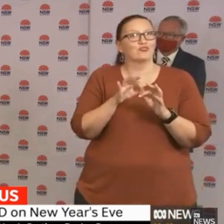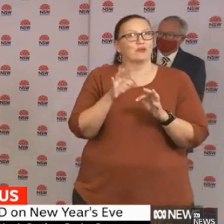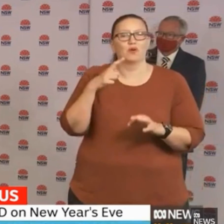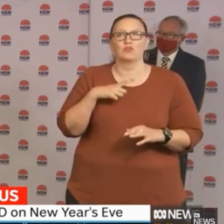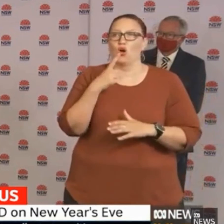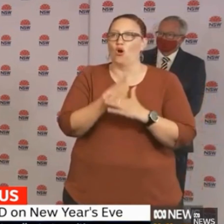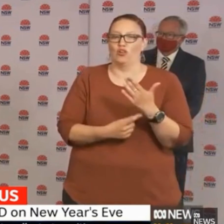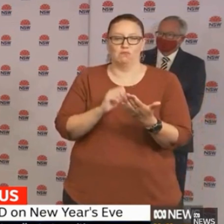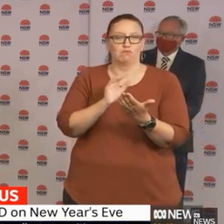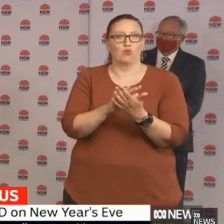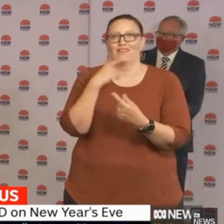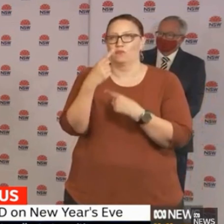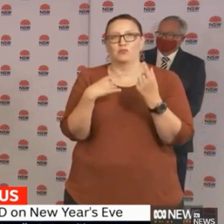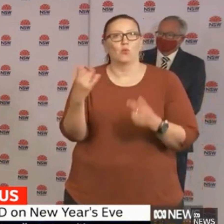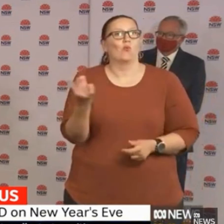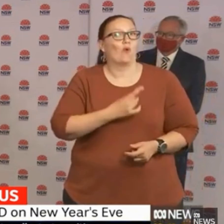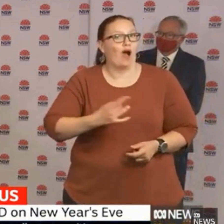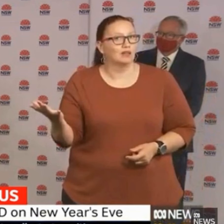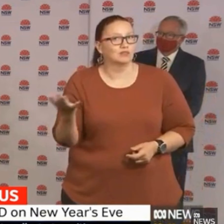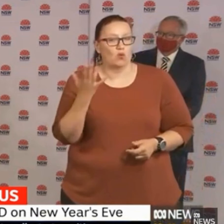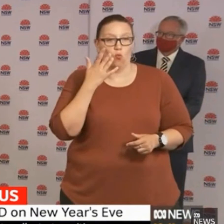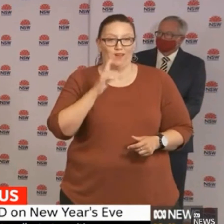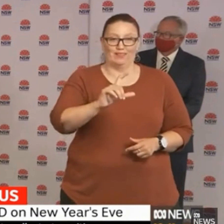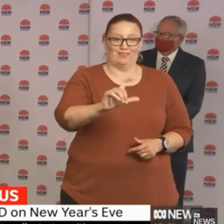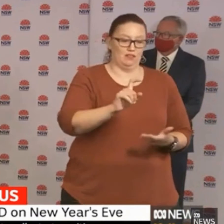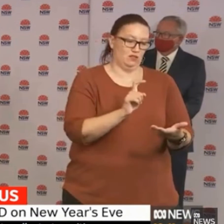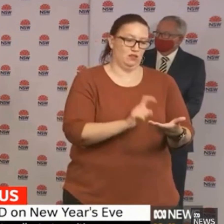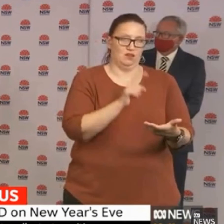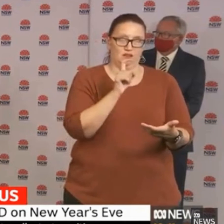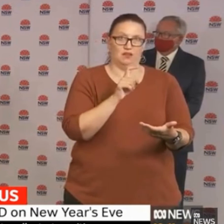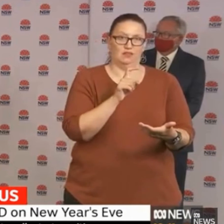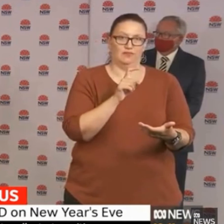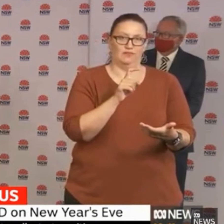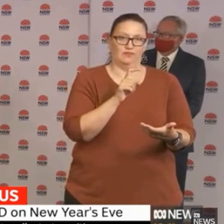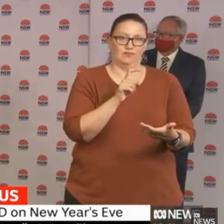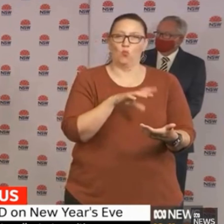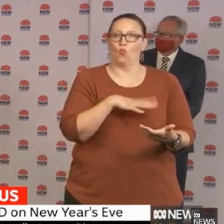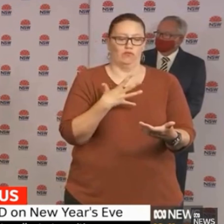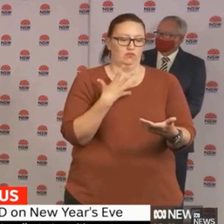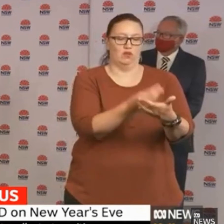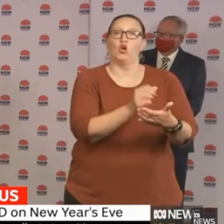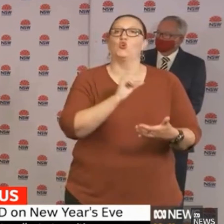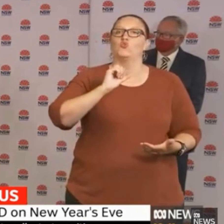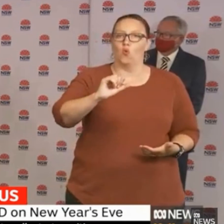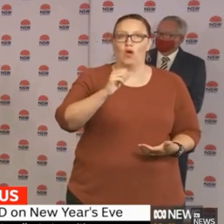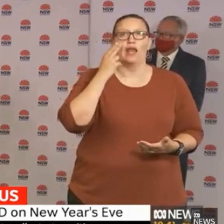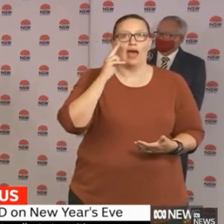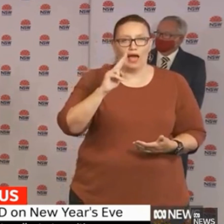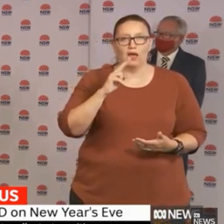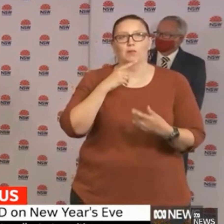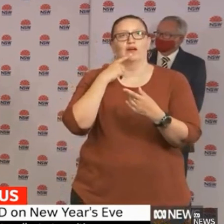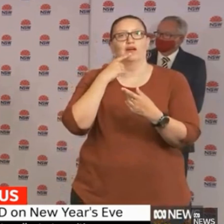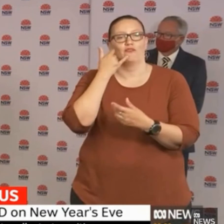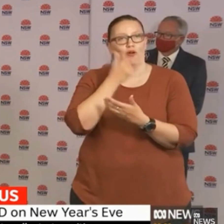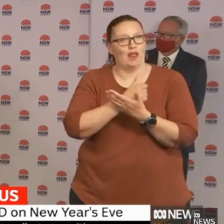you only have to put in your details once, and every time you go into a venue you just click on the code and you're automatically checked in. For